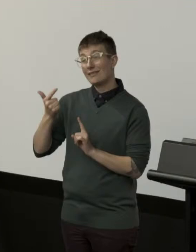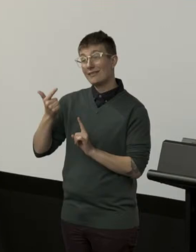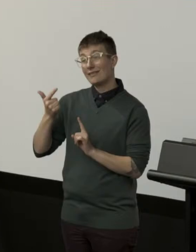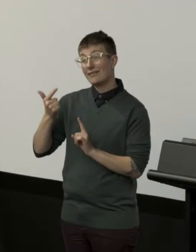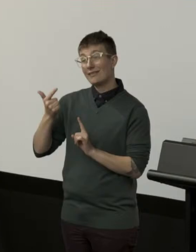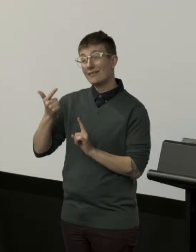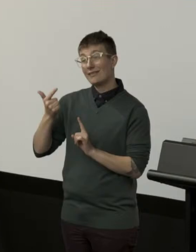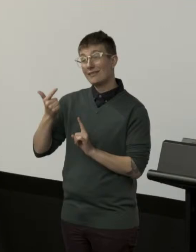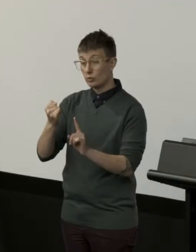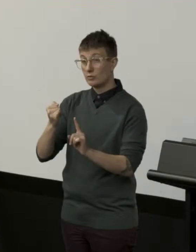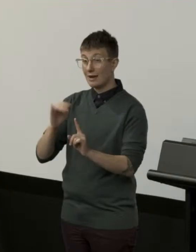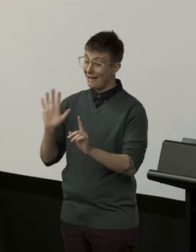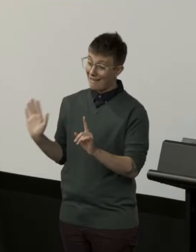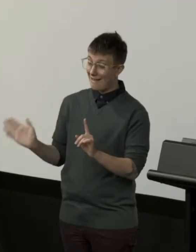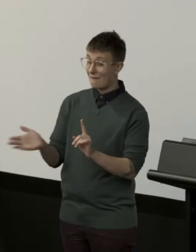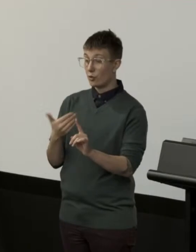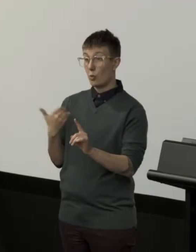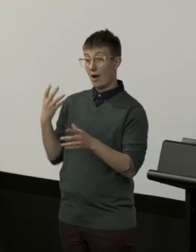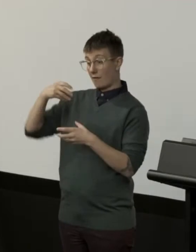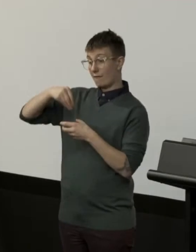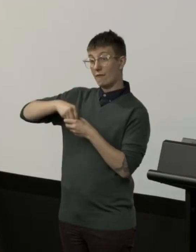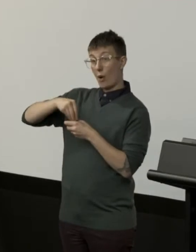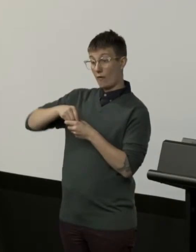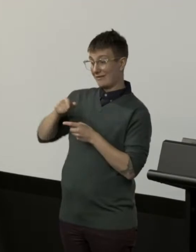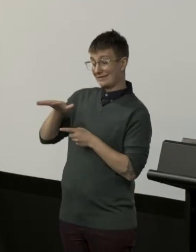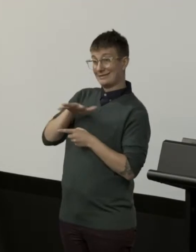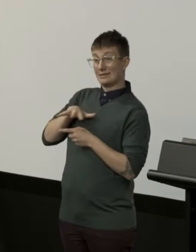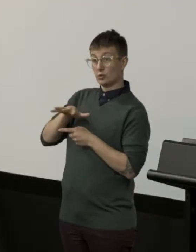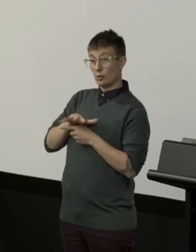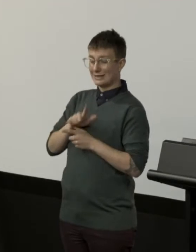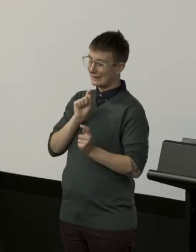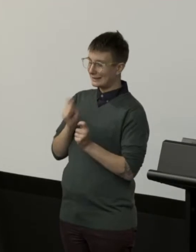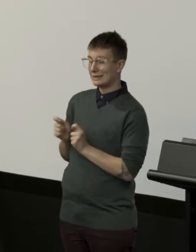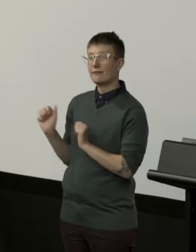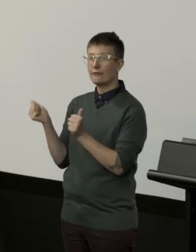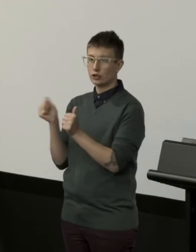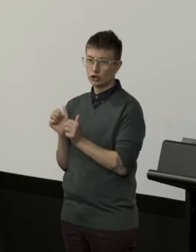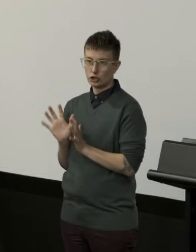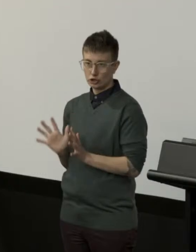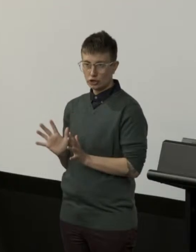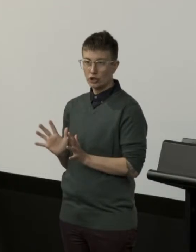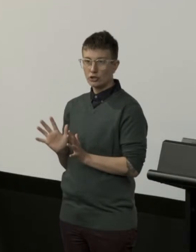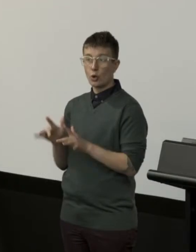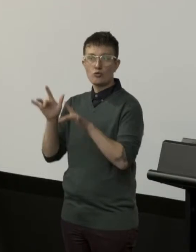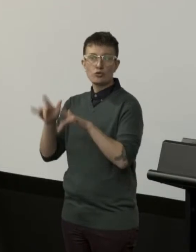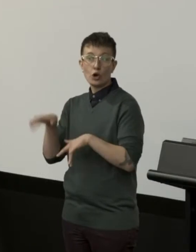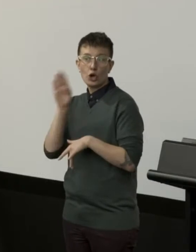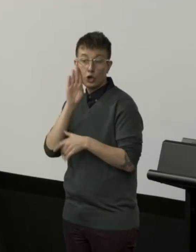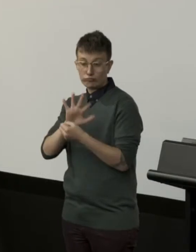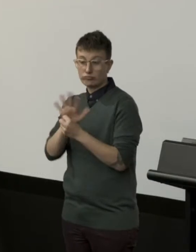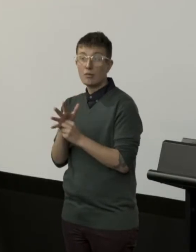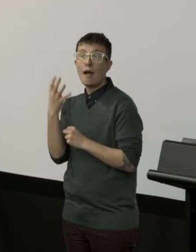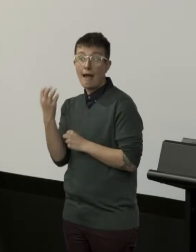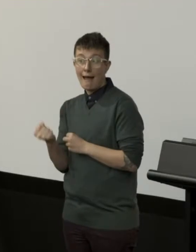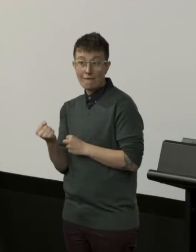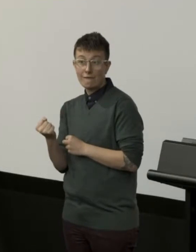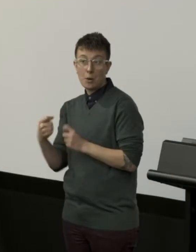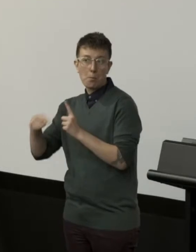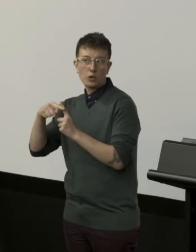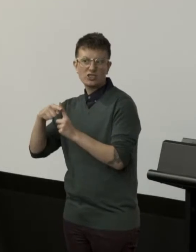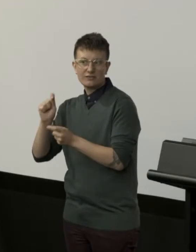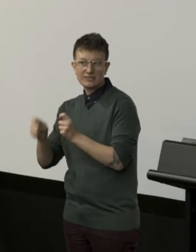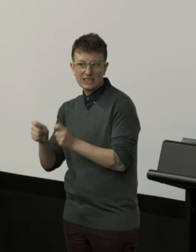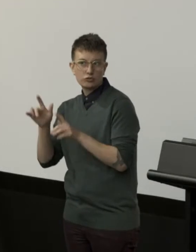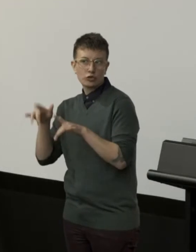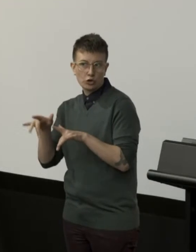been tested, and we're just matching that with it. We would have heard if there were any positive tests. We're just matching that with our database to make sure that that's true. Prior to the